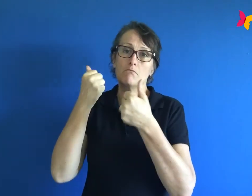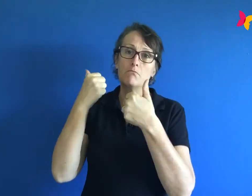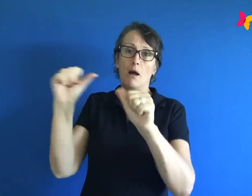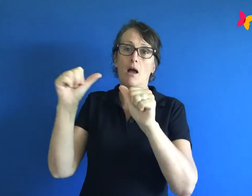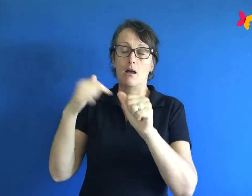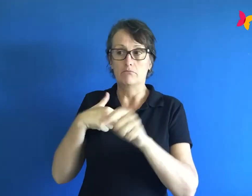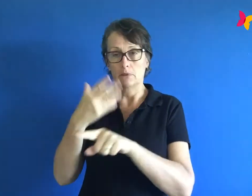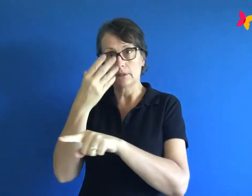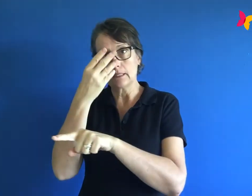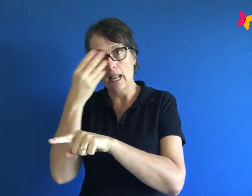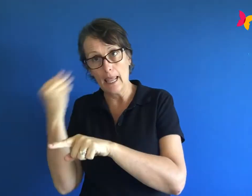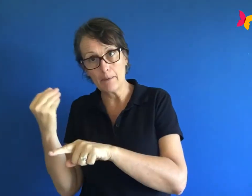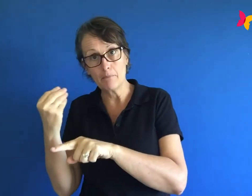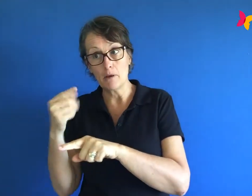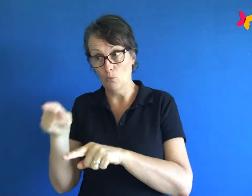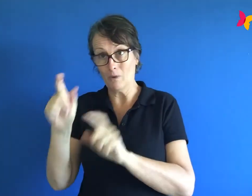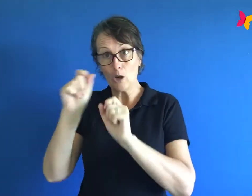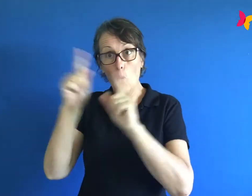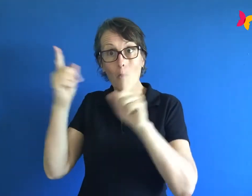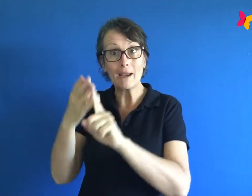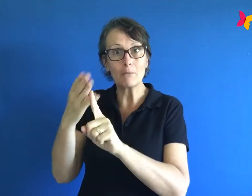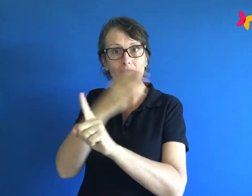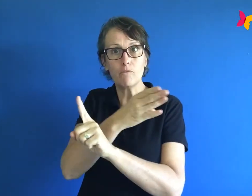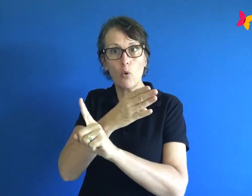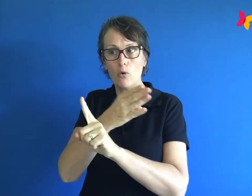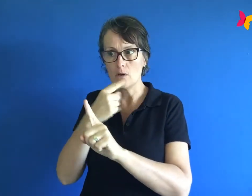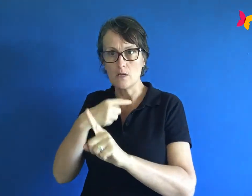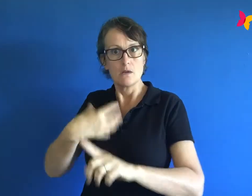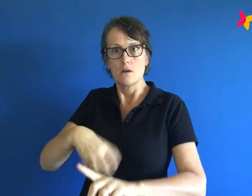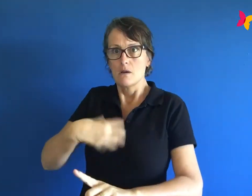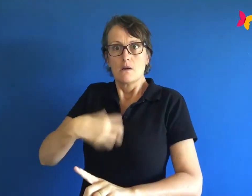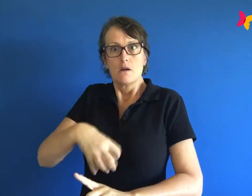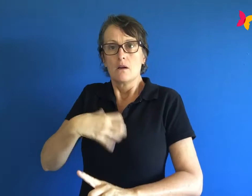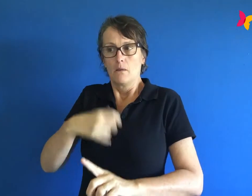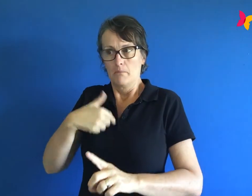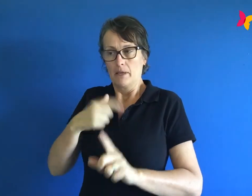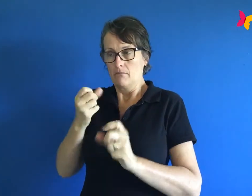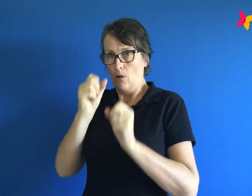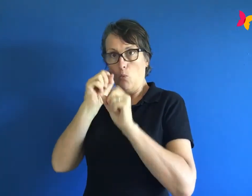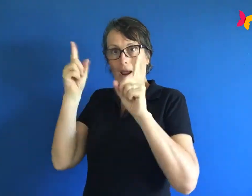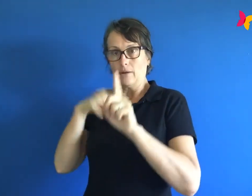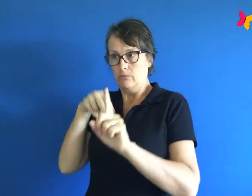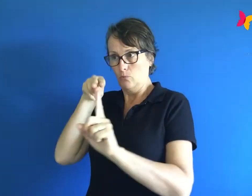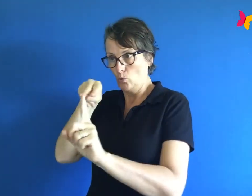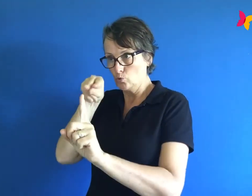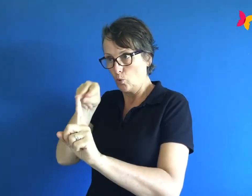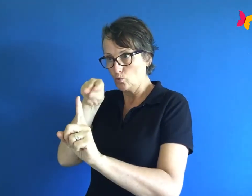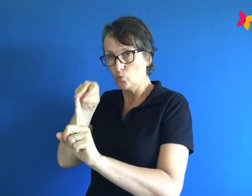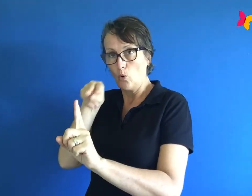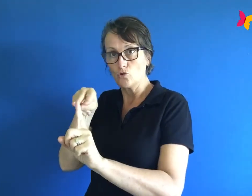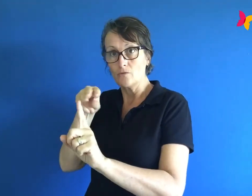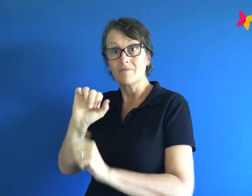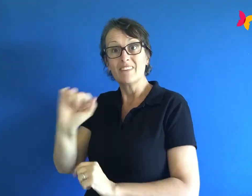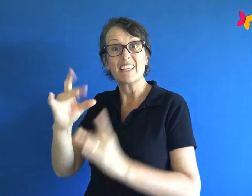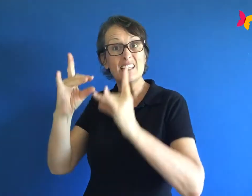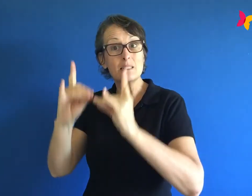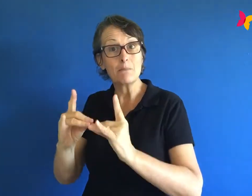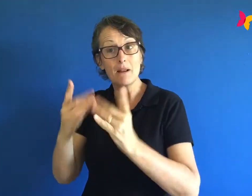going to hurt himself, and so I had to stay awake. And I lay at the end of his bed because I figured that he couldn't get past